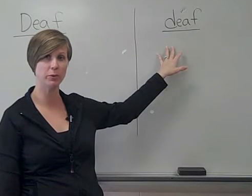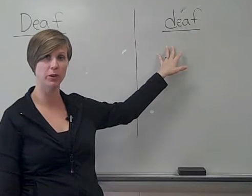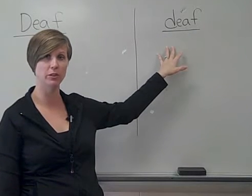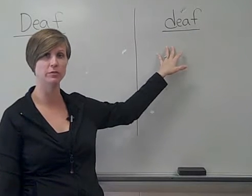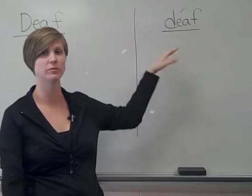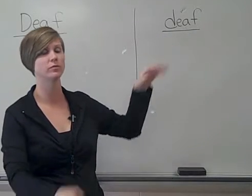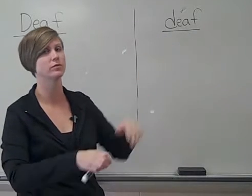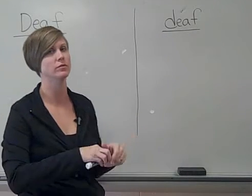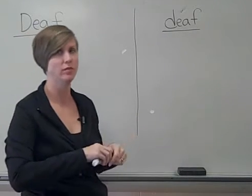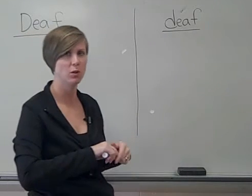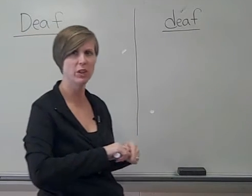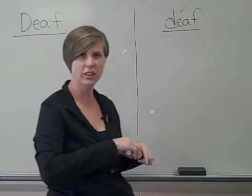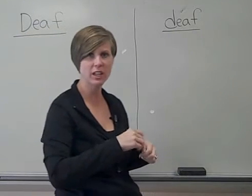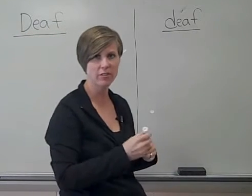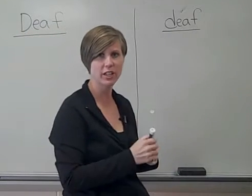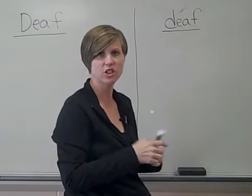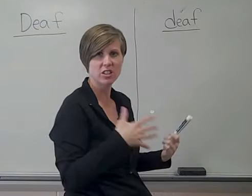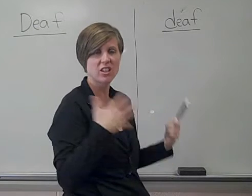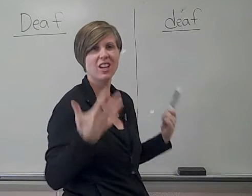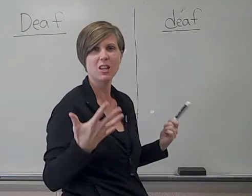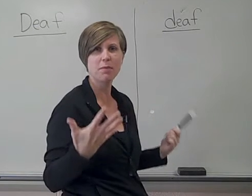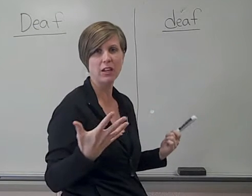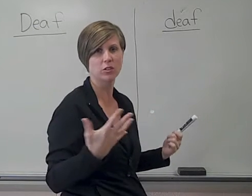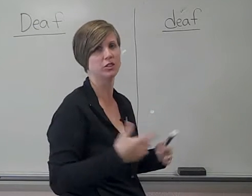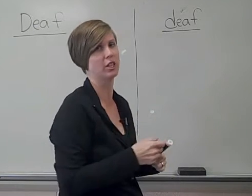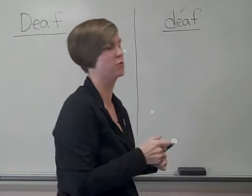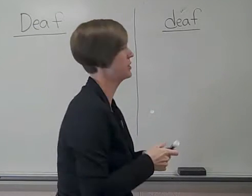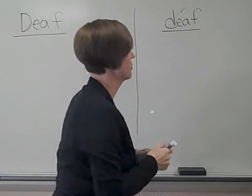people, we think of it just in medical terms.